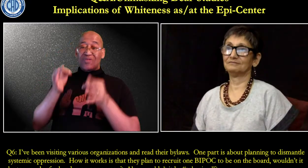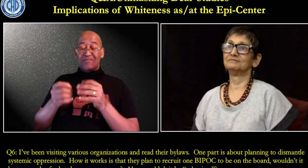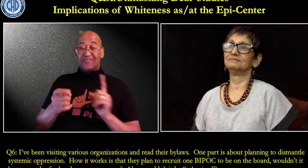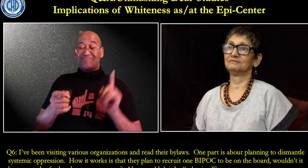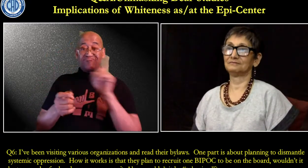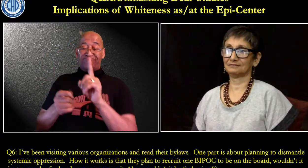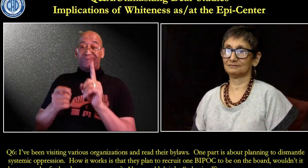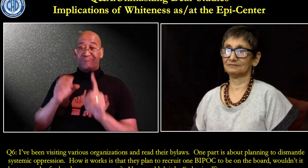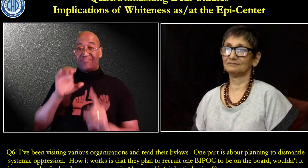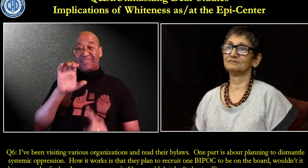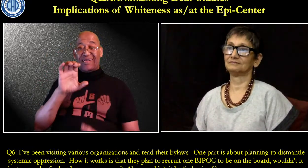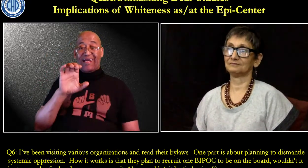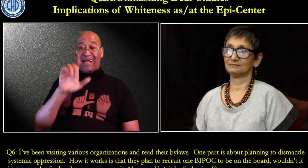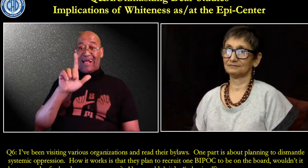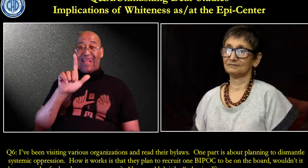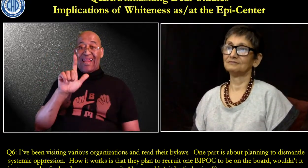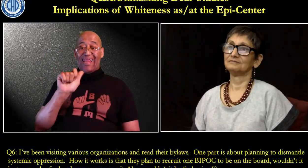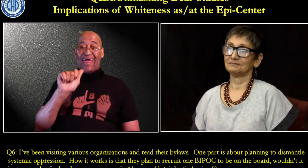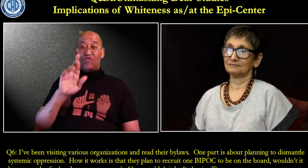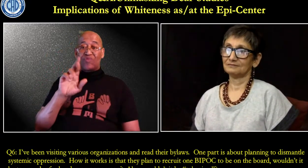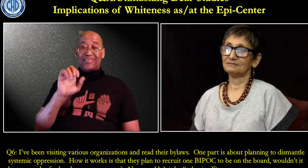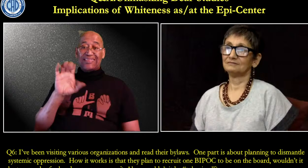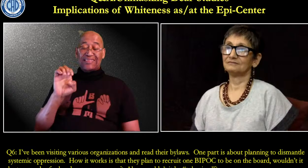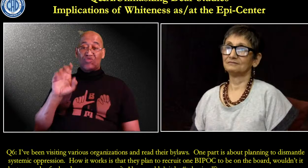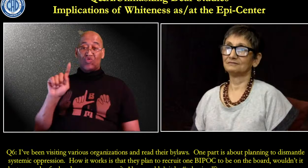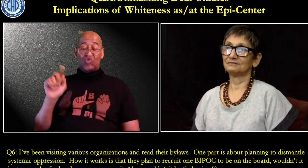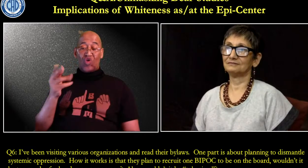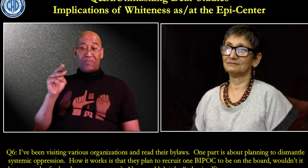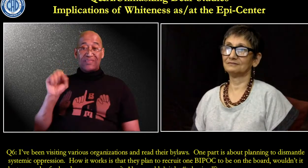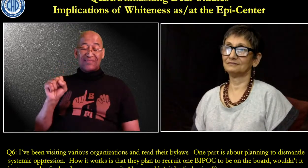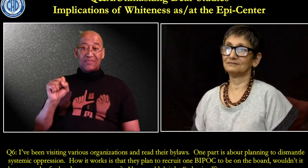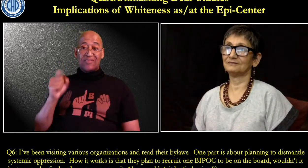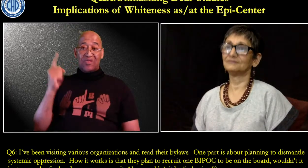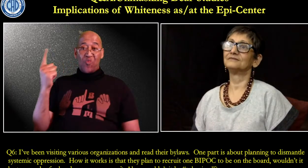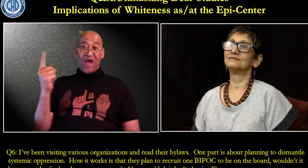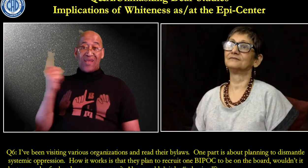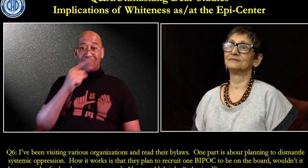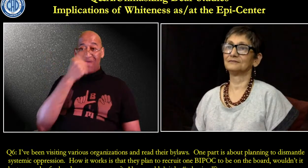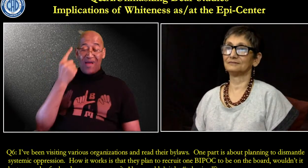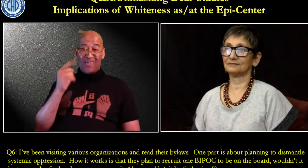with America, with